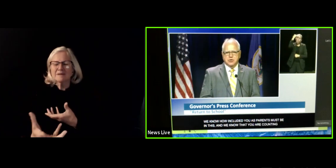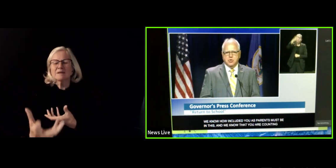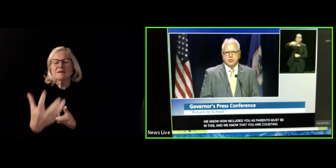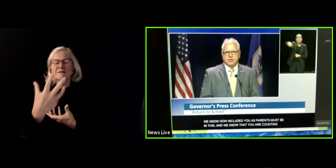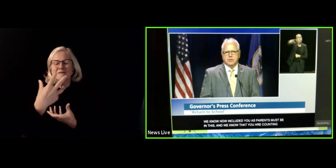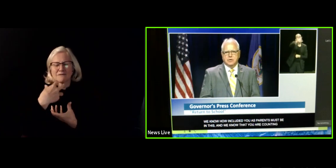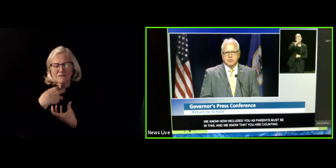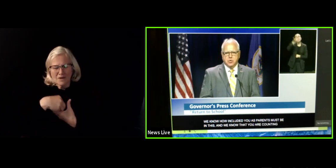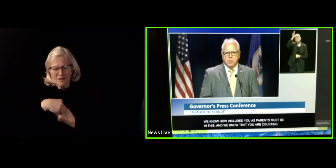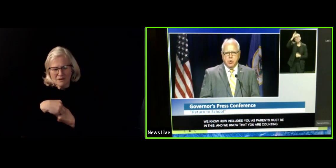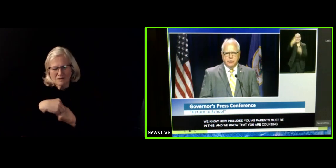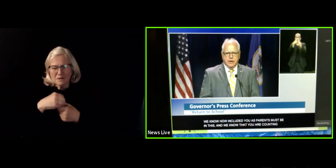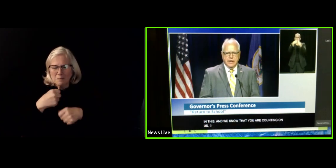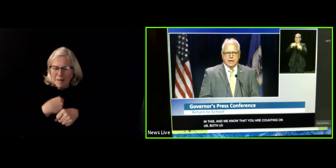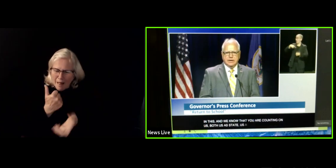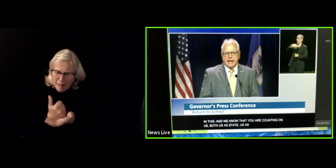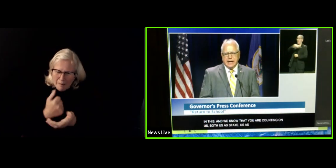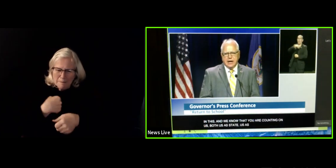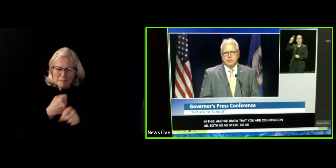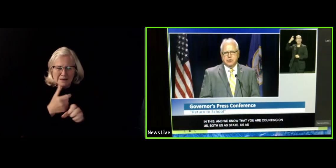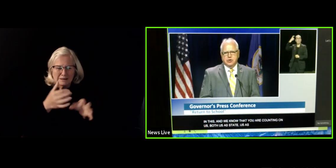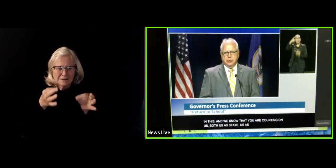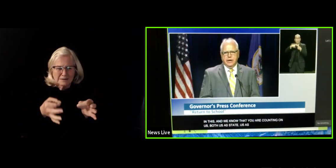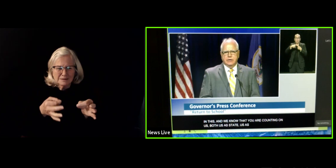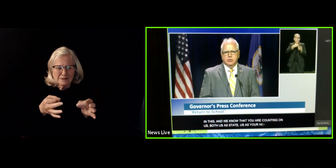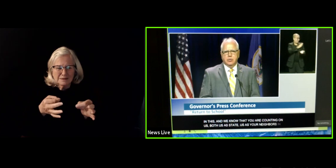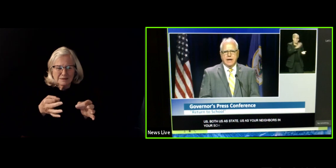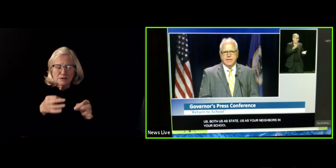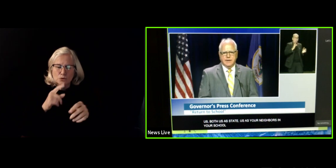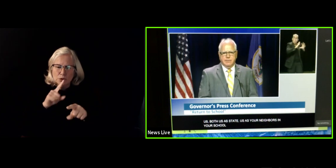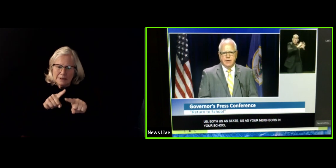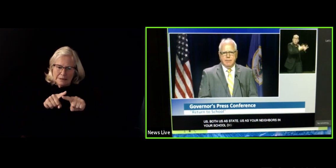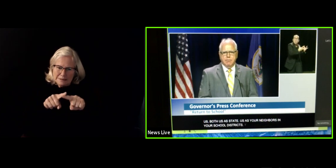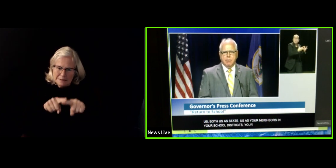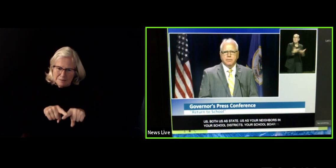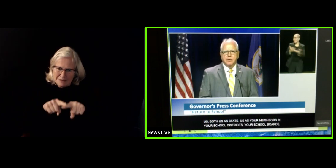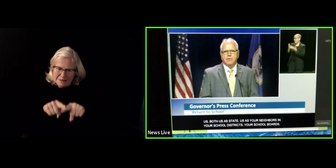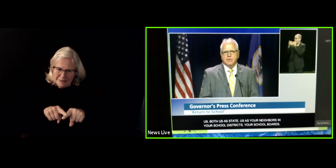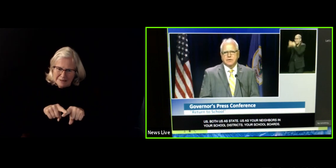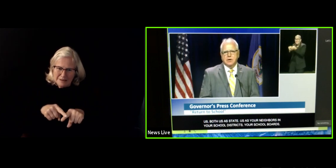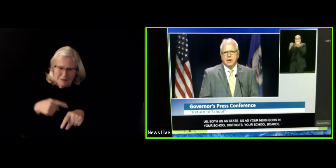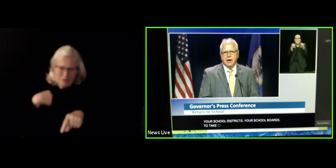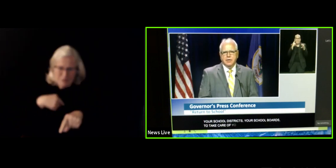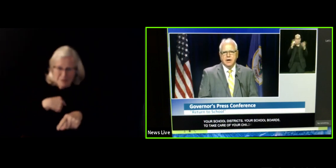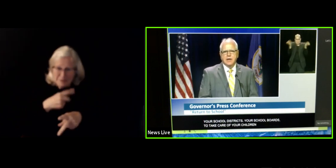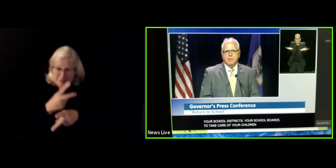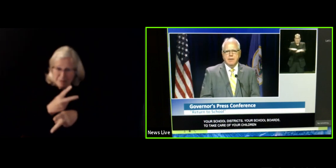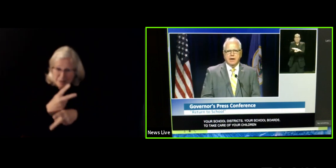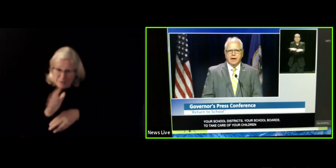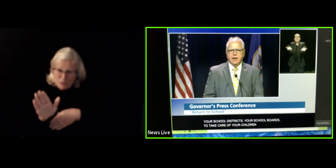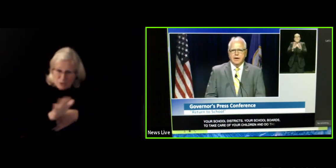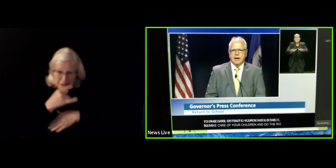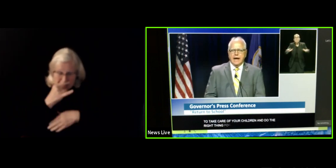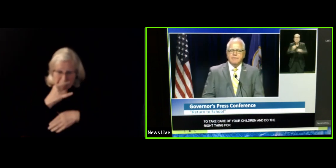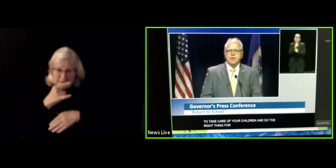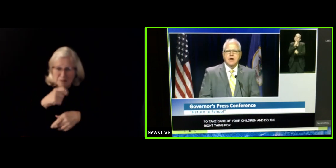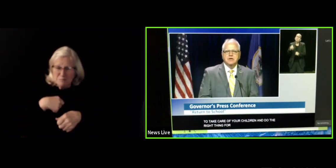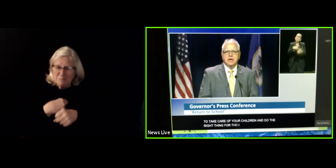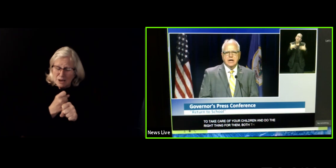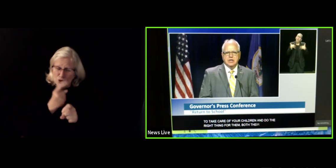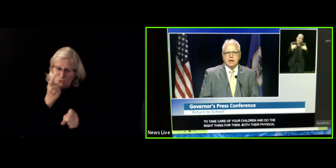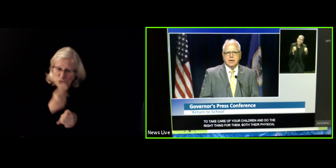your school districts and your school board, to take care of your children and do the right thing for them, both for their physical health, their mental health, and for